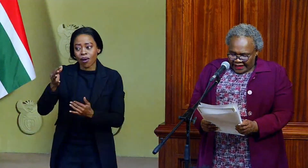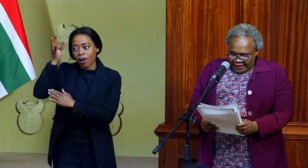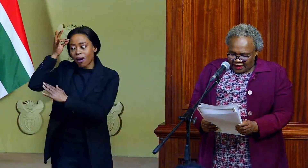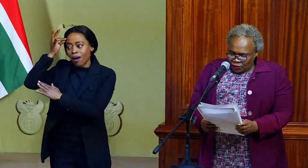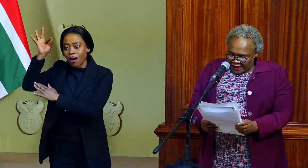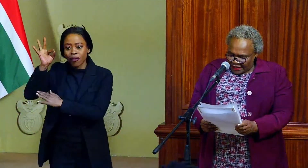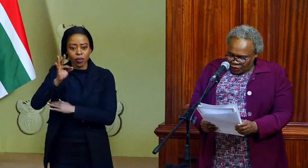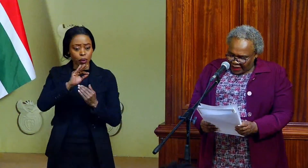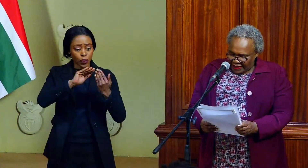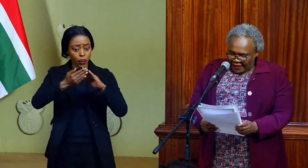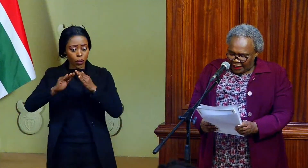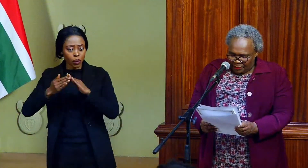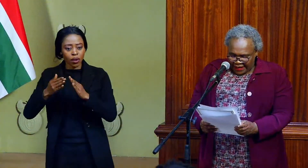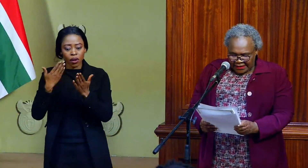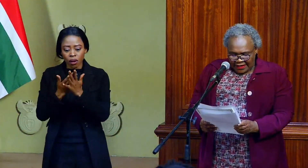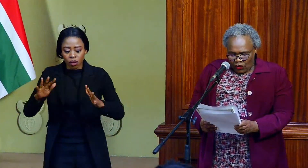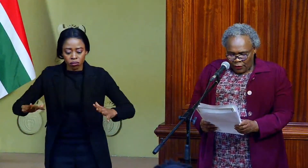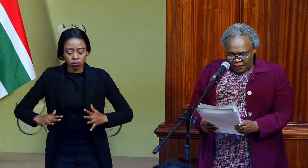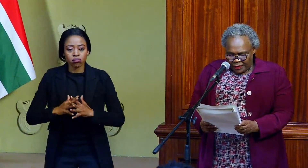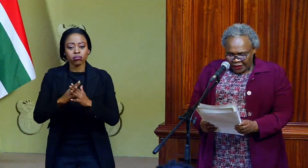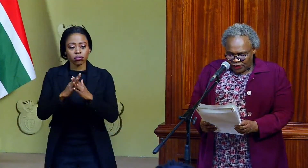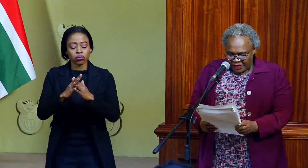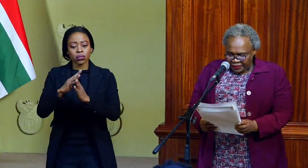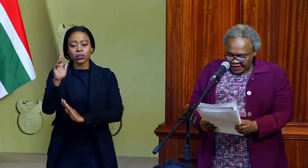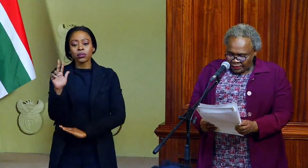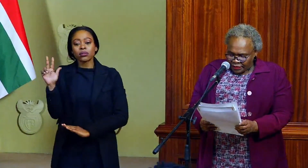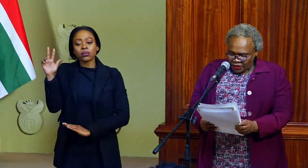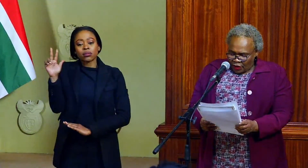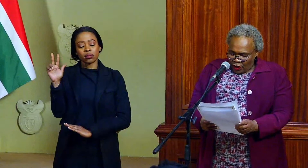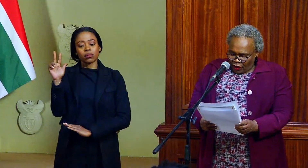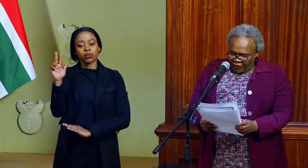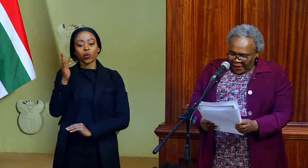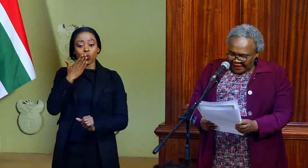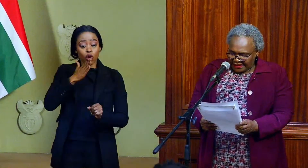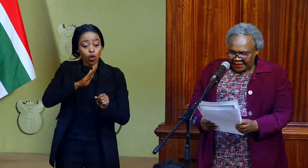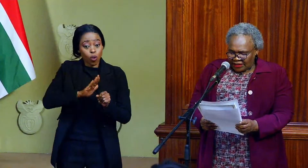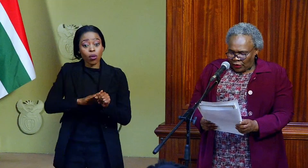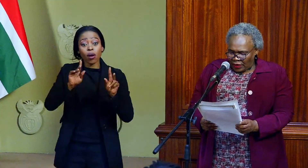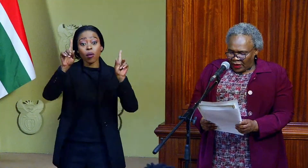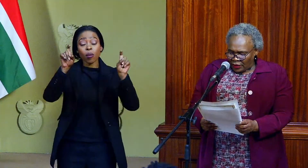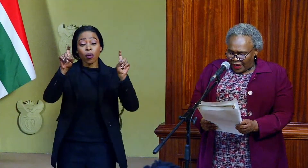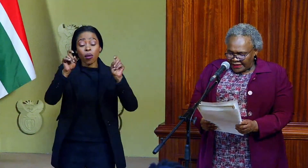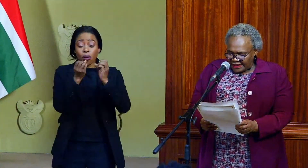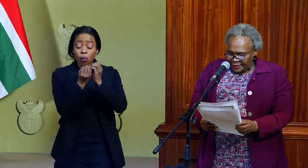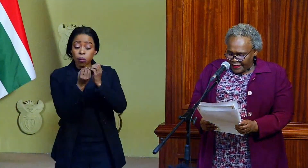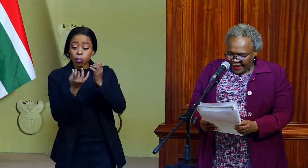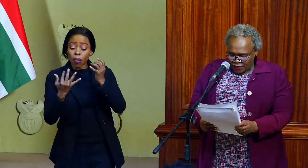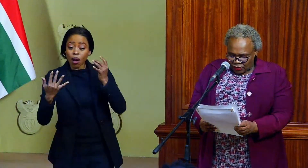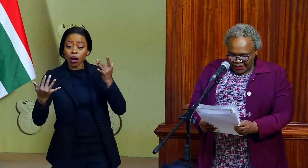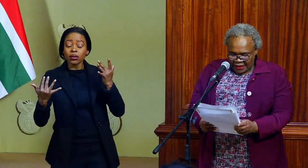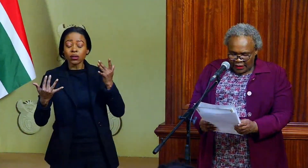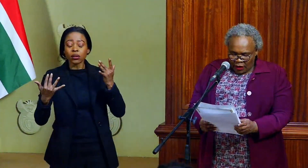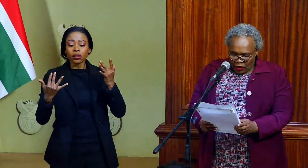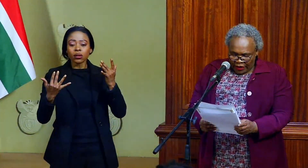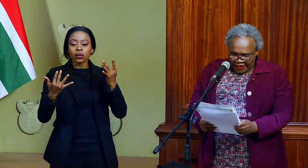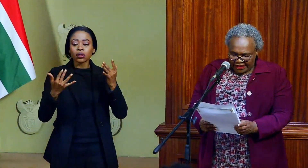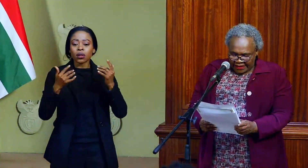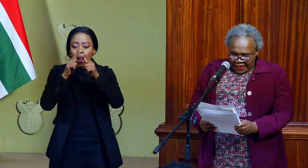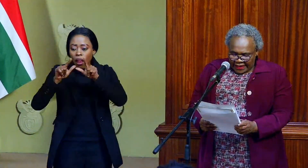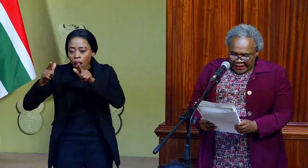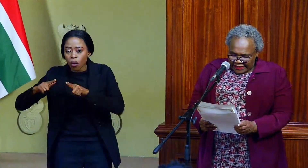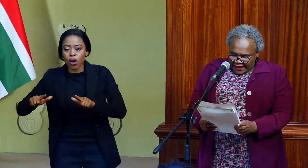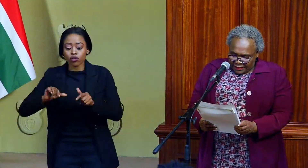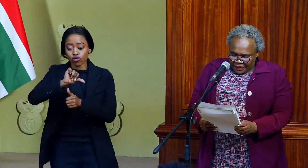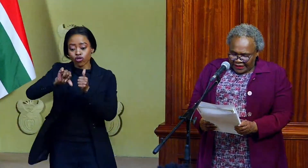civil society to rally together and pledge their commitment to the principles of multilingualism and social